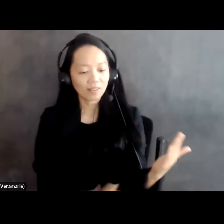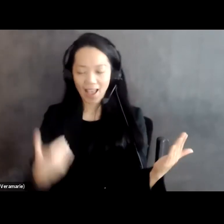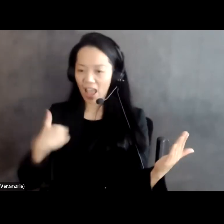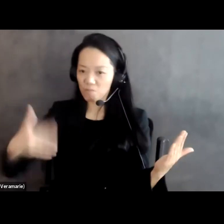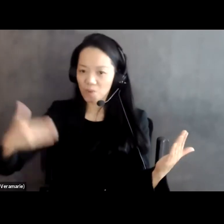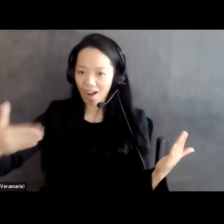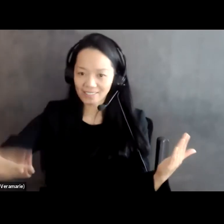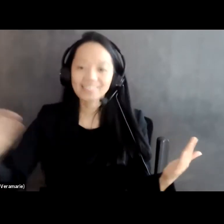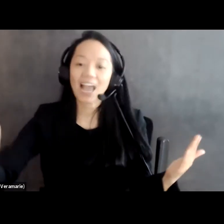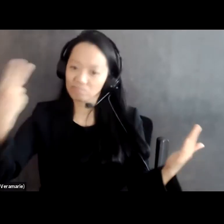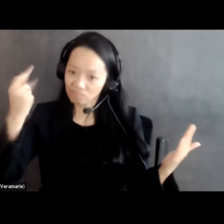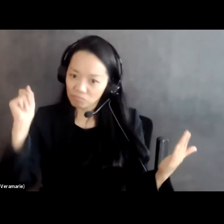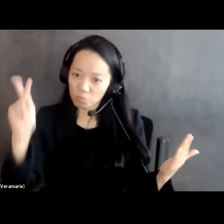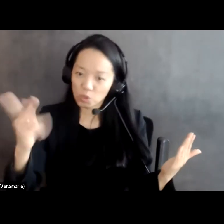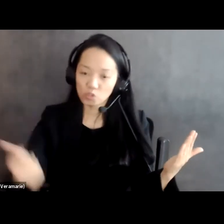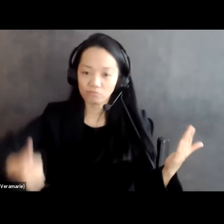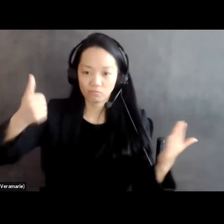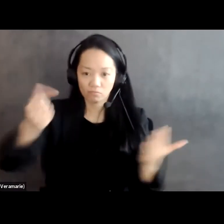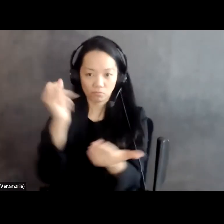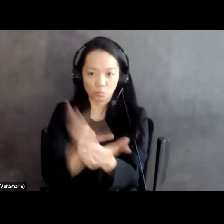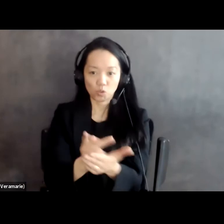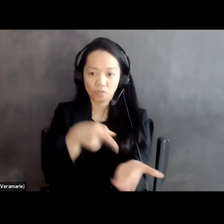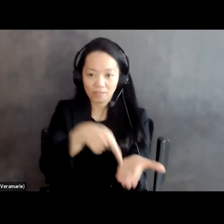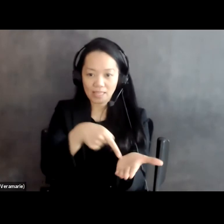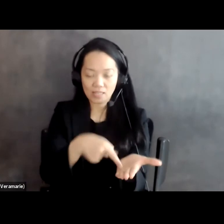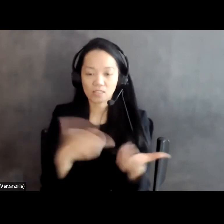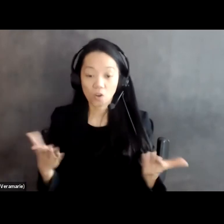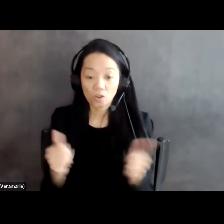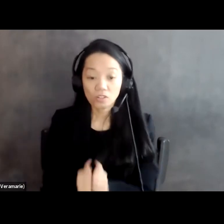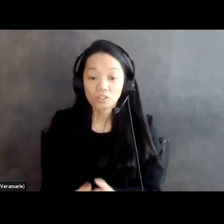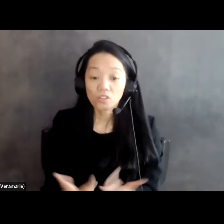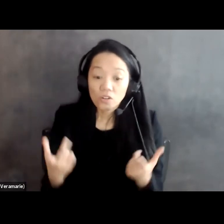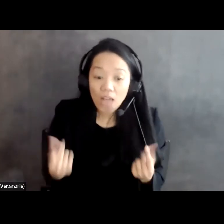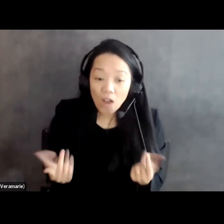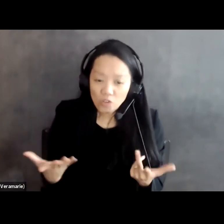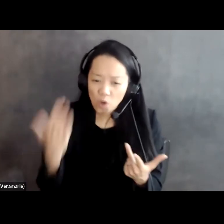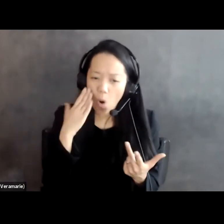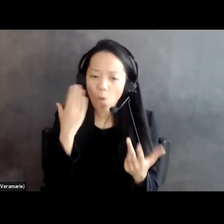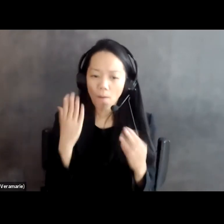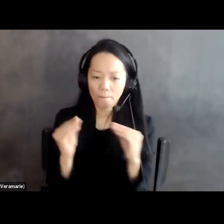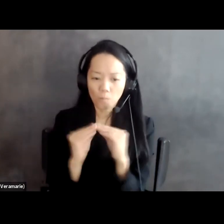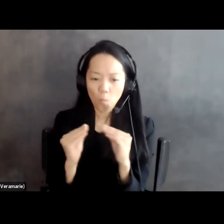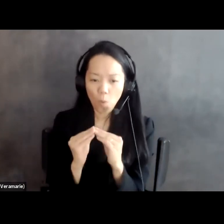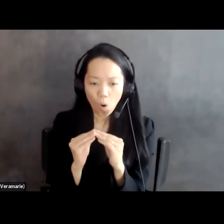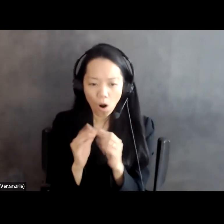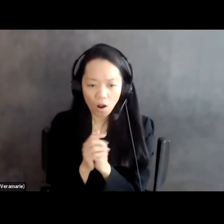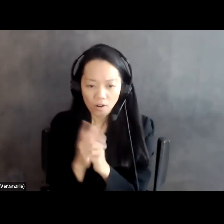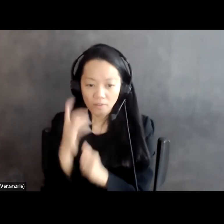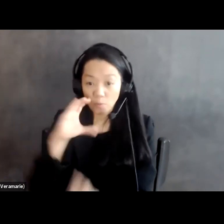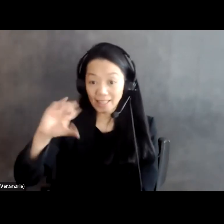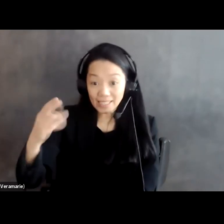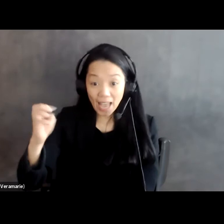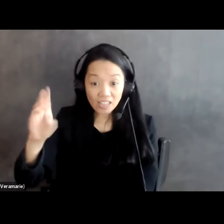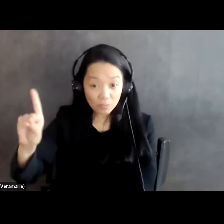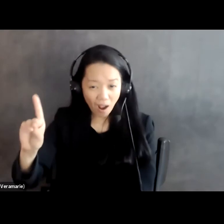in-cash bond, you're going to make communities much less safe, that you're going to release everyone, and that's a